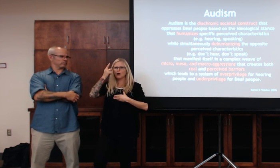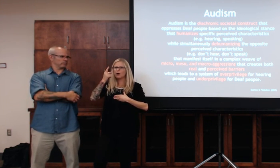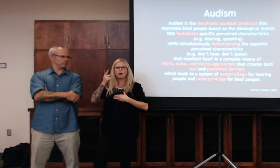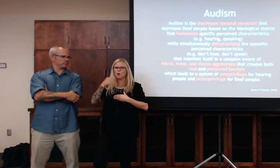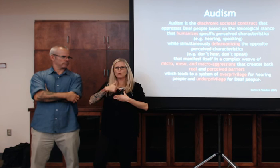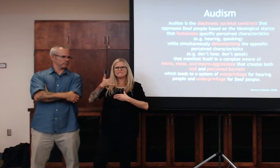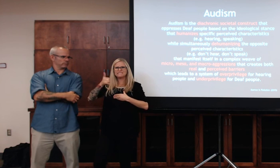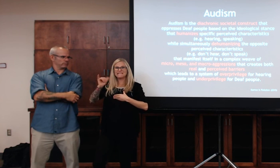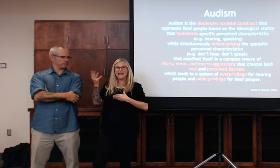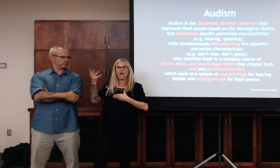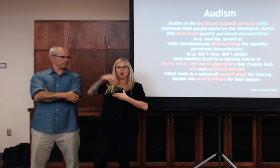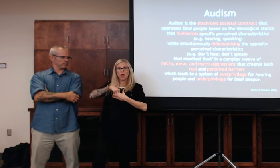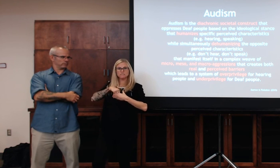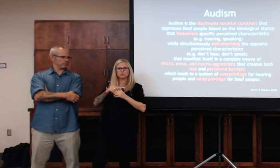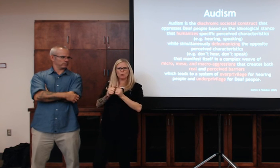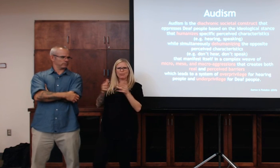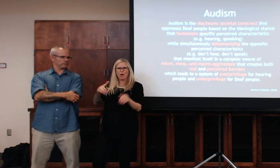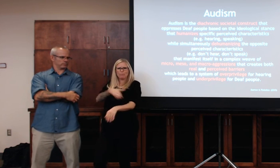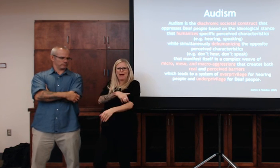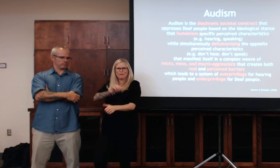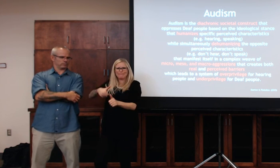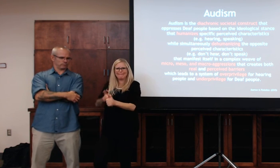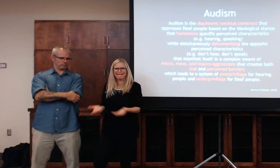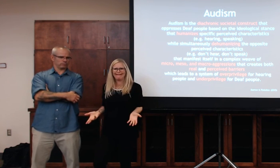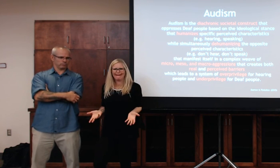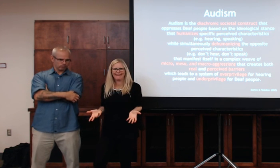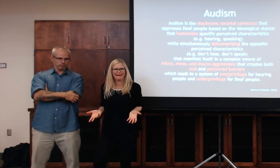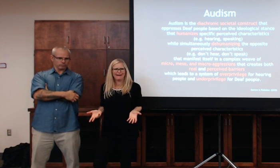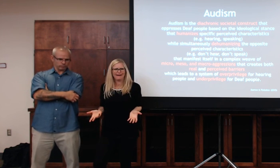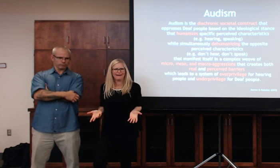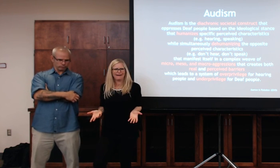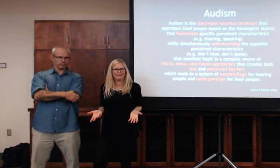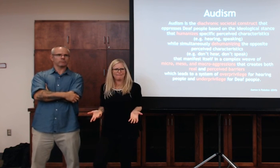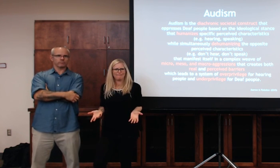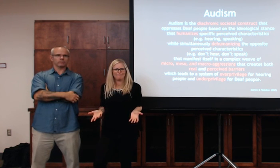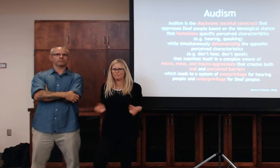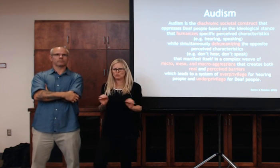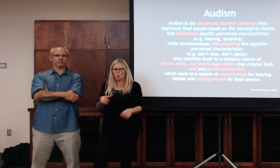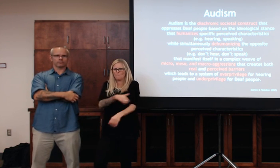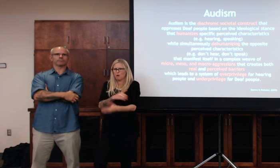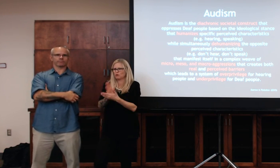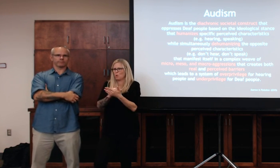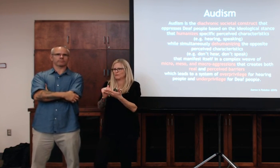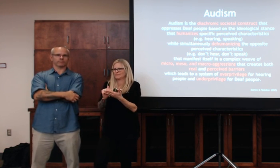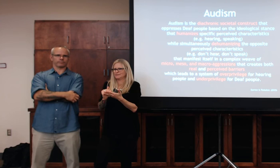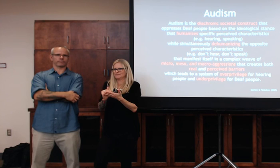But we internalize it without the power behind it. There's no power portion.